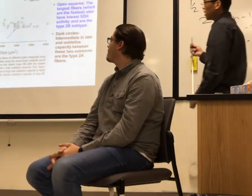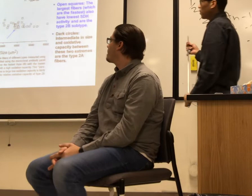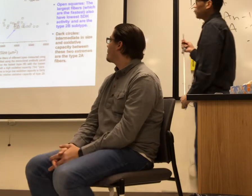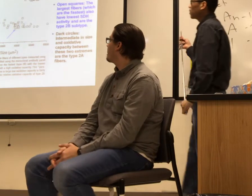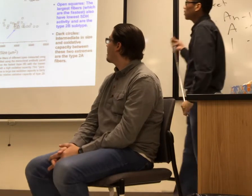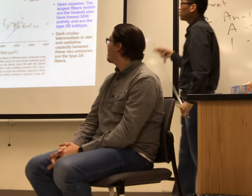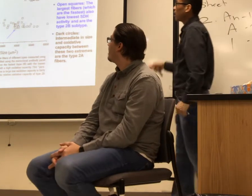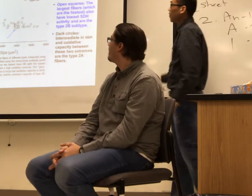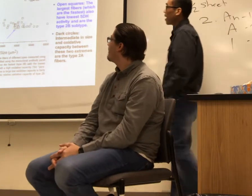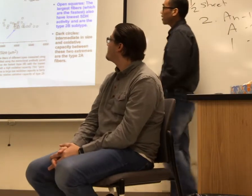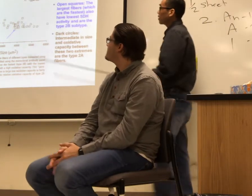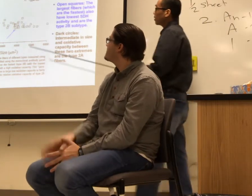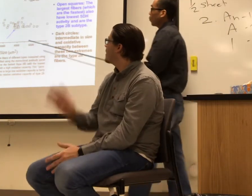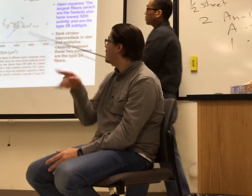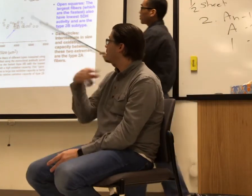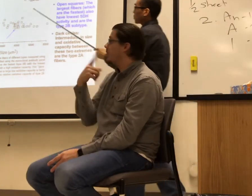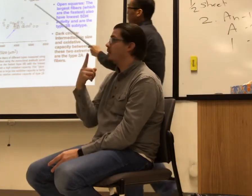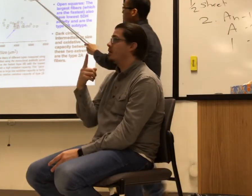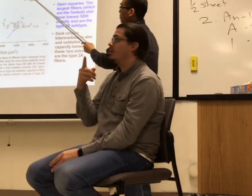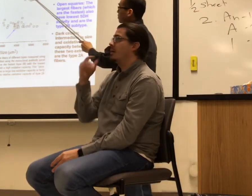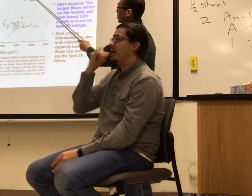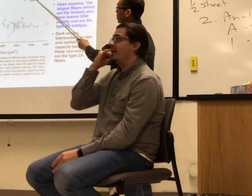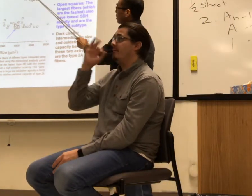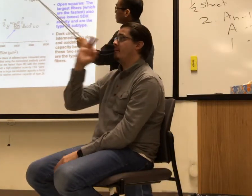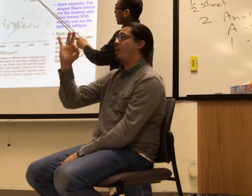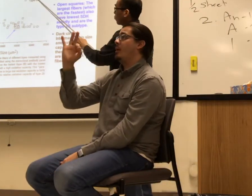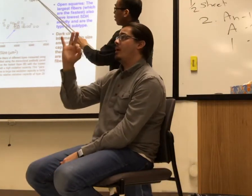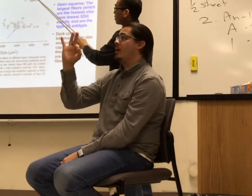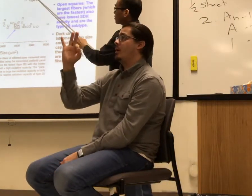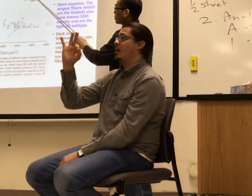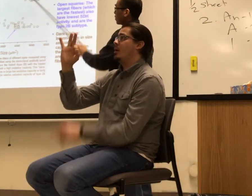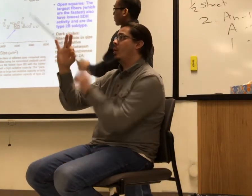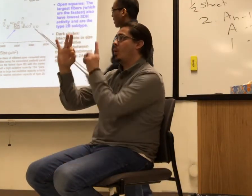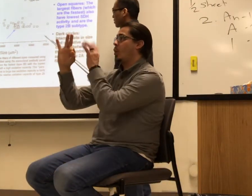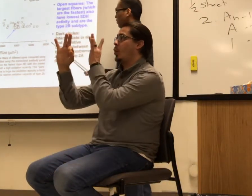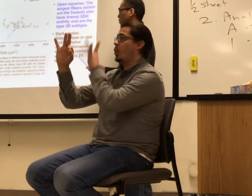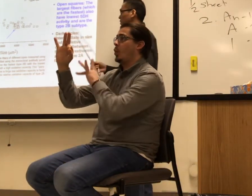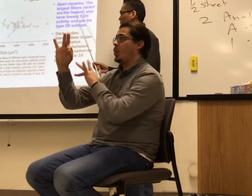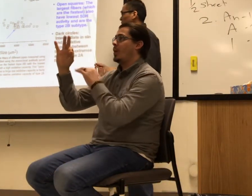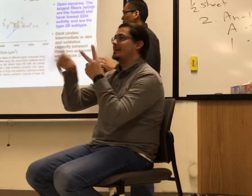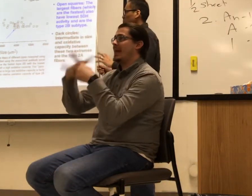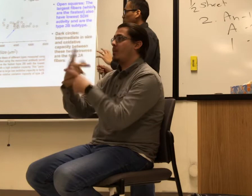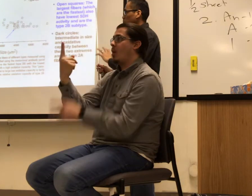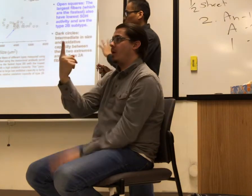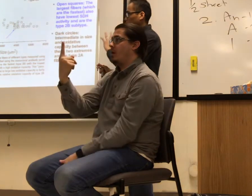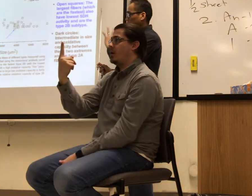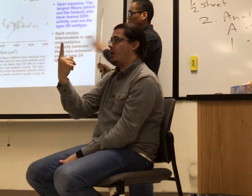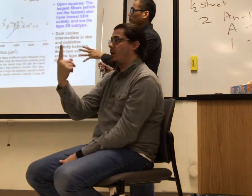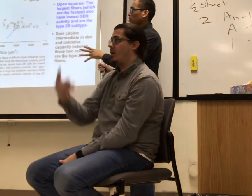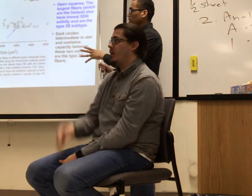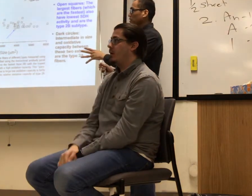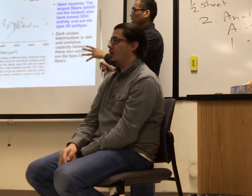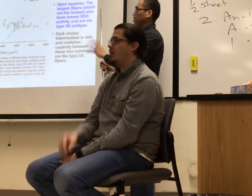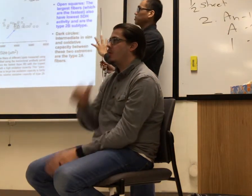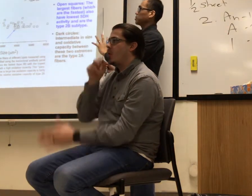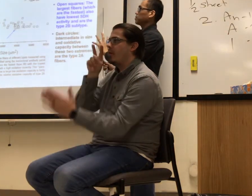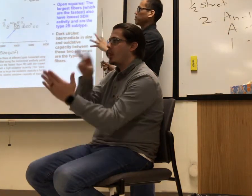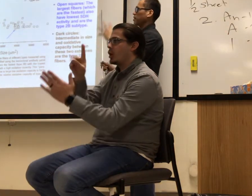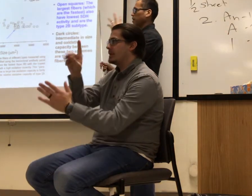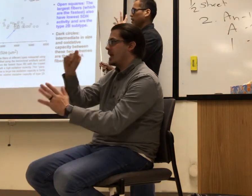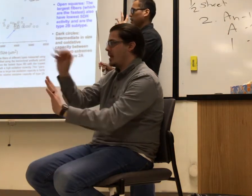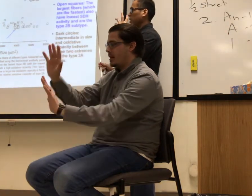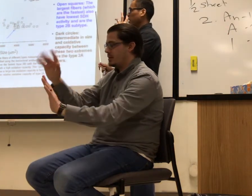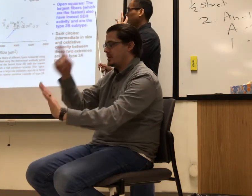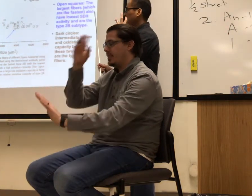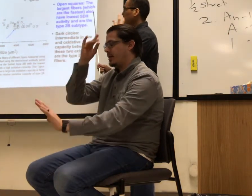and they tell you that the open circles, type 1s. Okay, so don't even look at the data. Just,